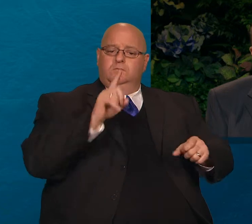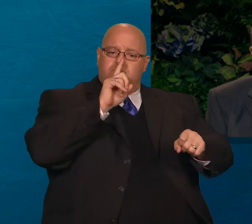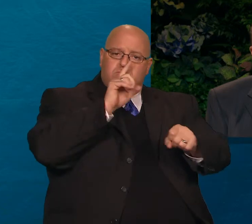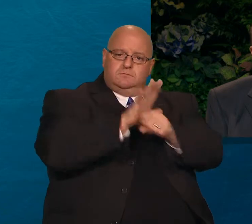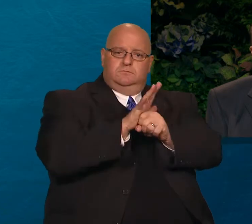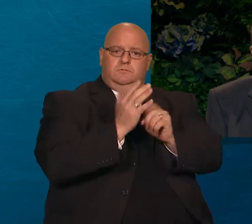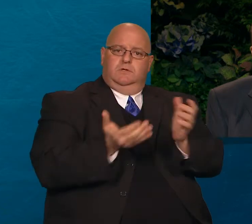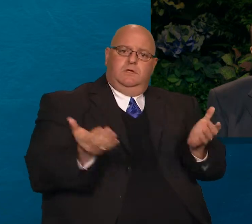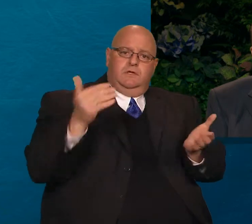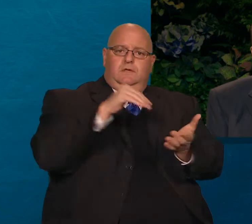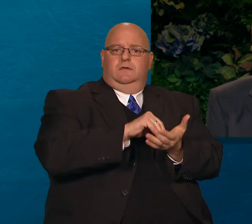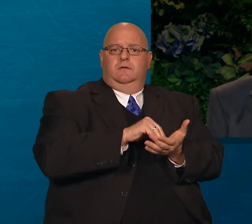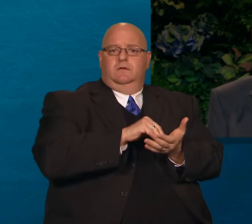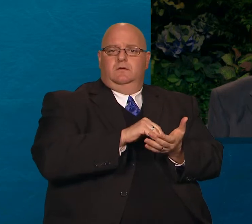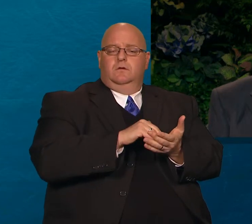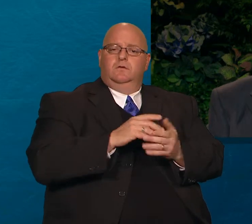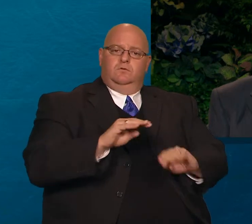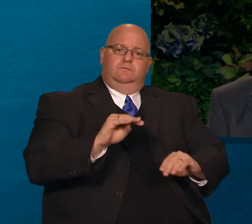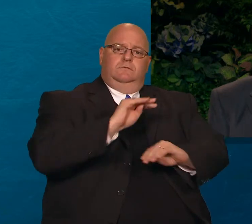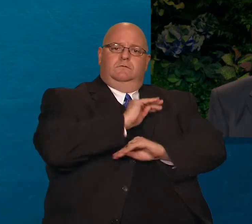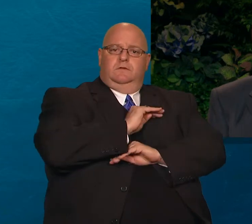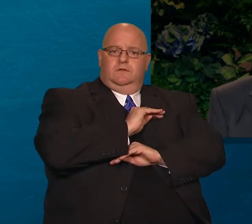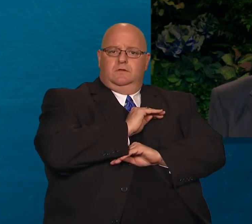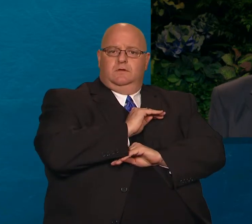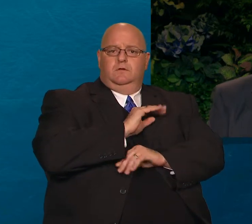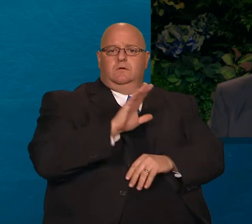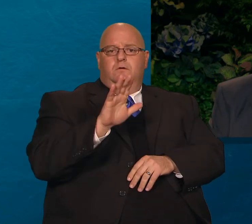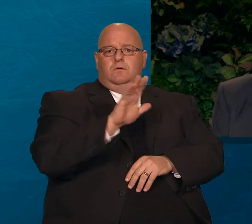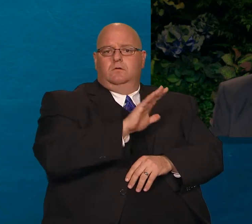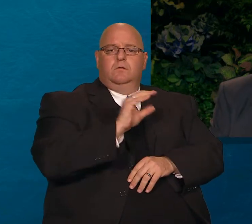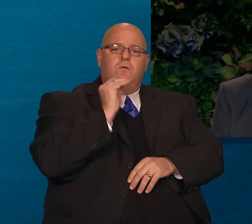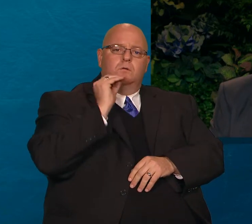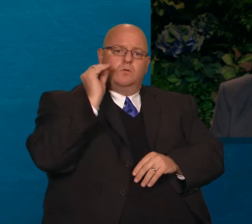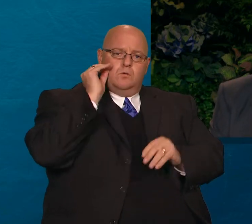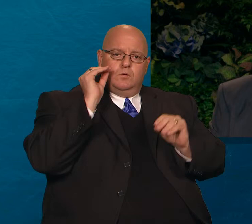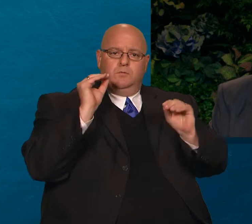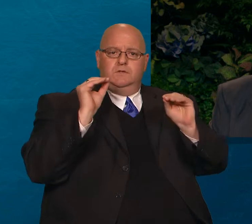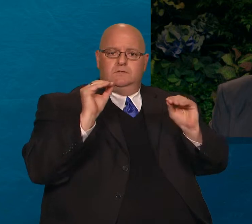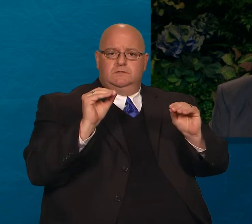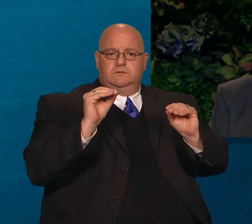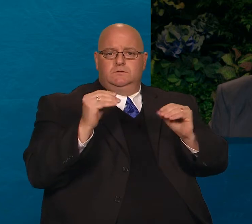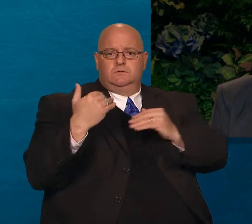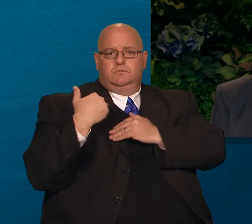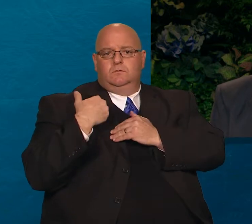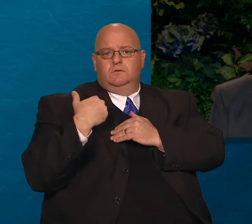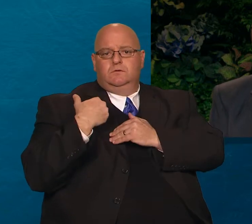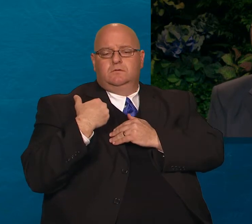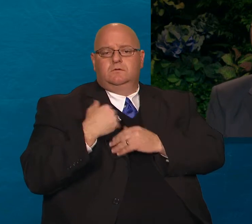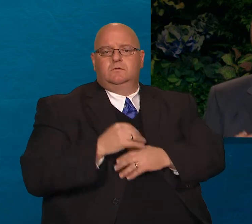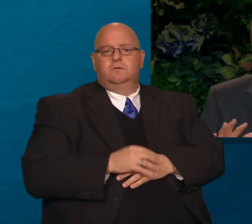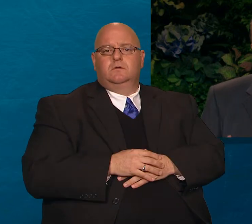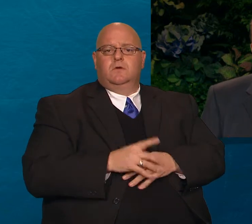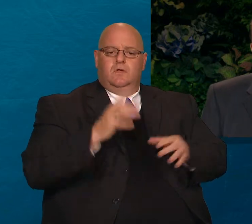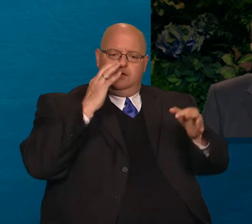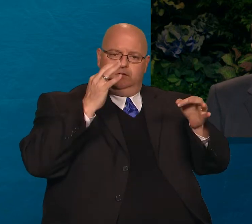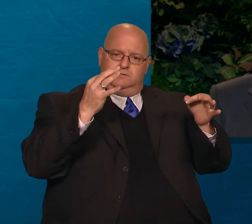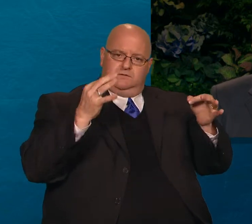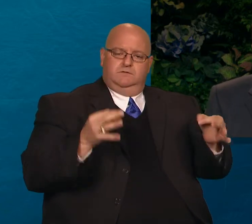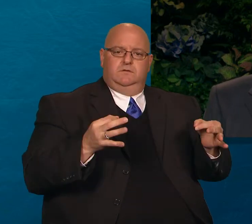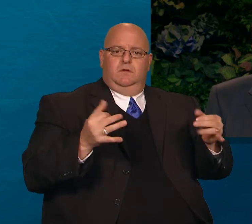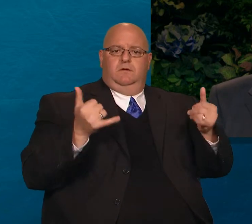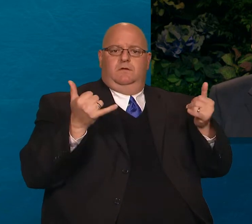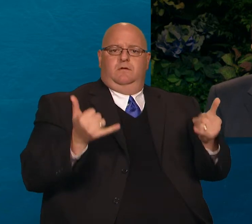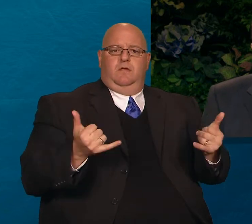rededicate yourself to fulfilling your home teaching duties. Decide